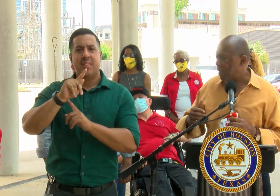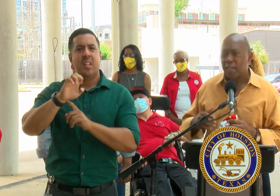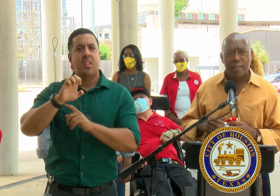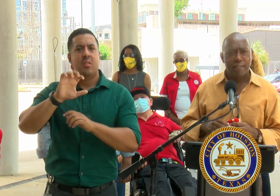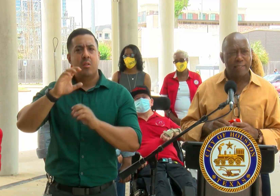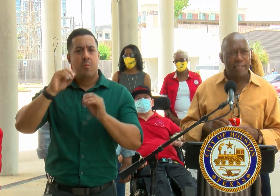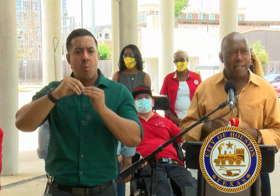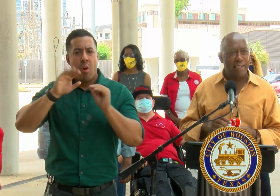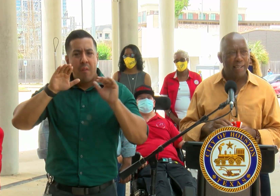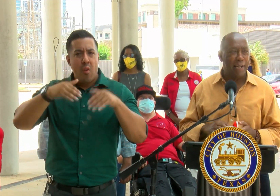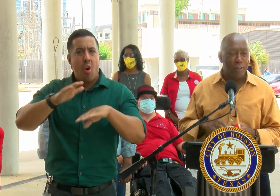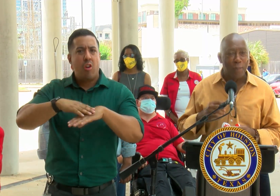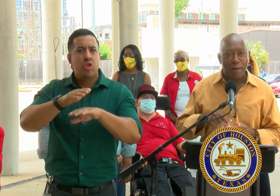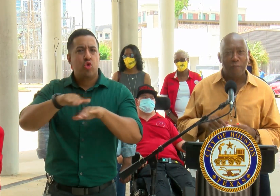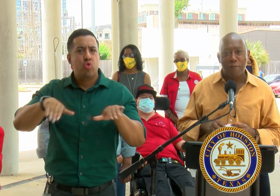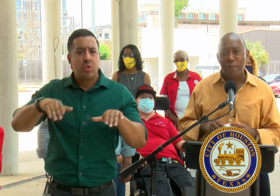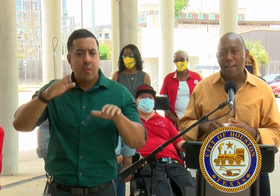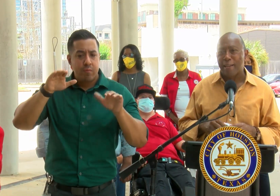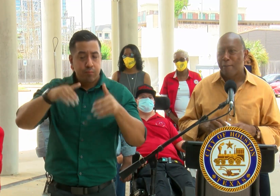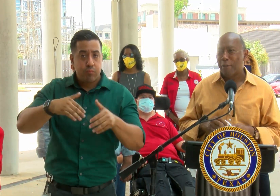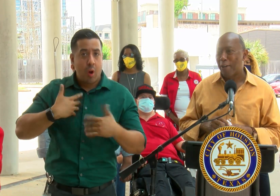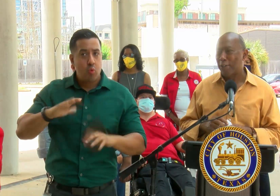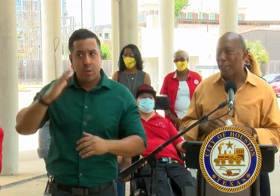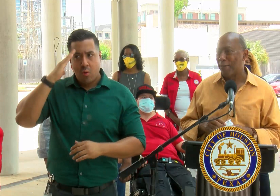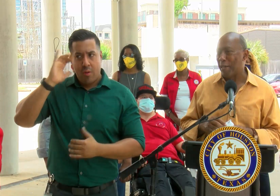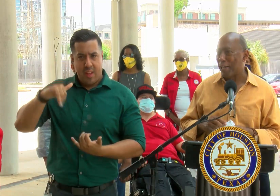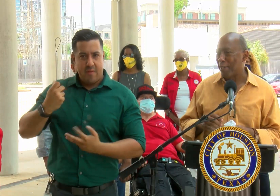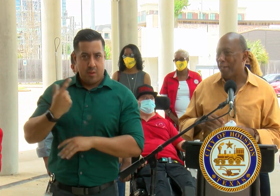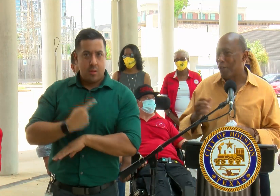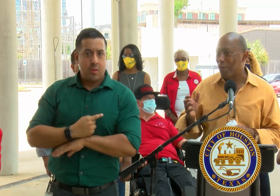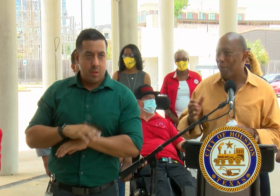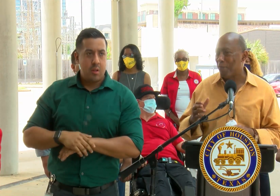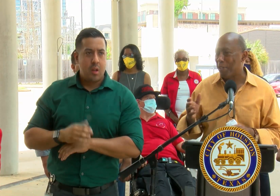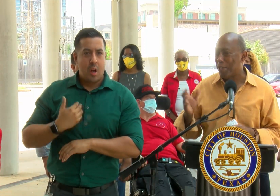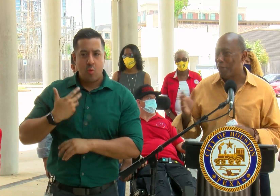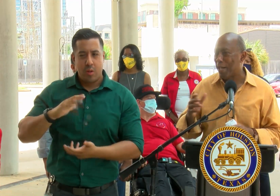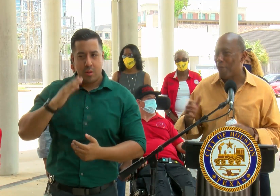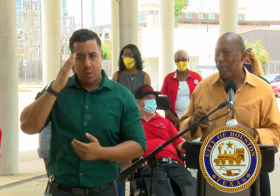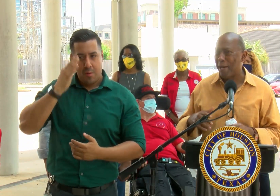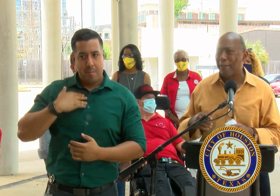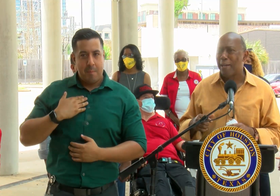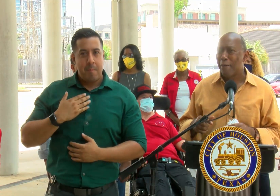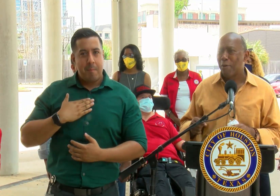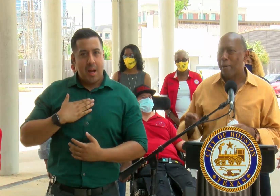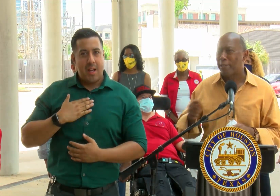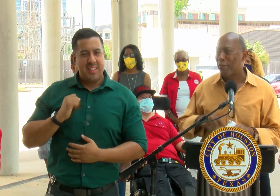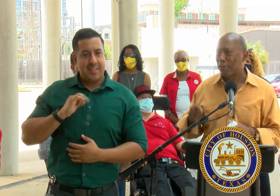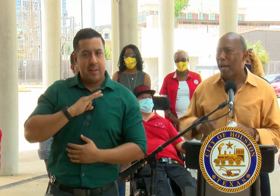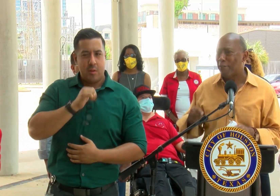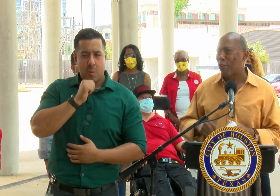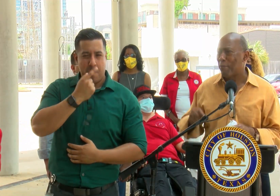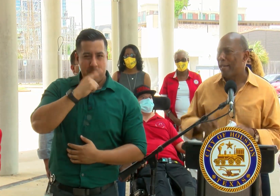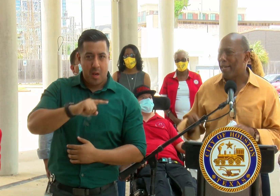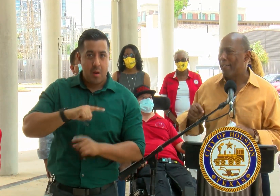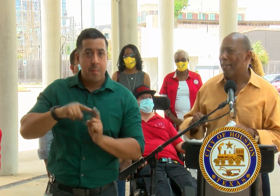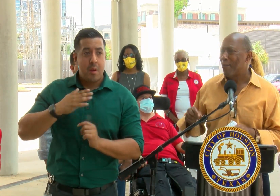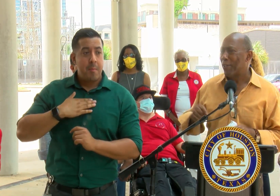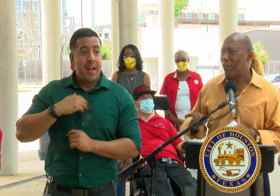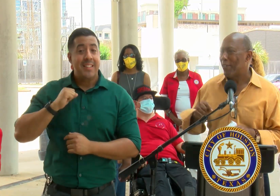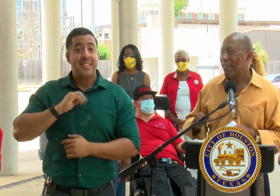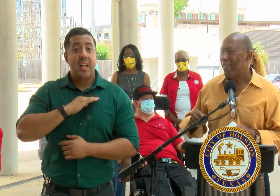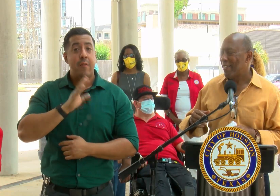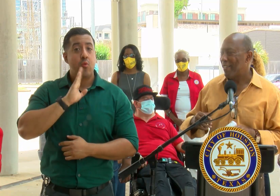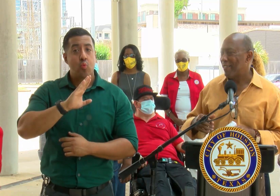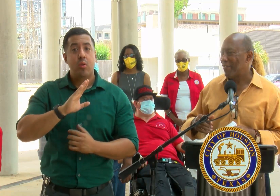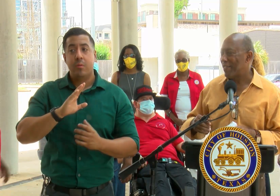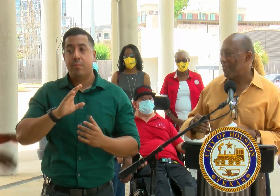children today, and I know that for a fact because and I know my chief of staff wouldn't mind, but my chief of staff is going to be heading with